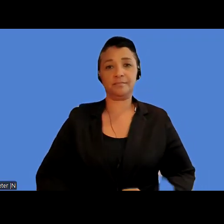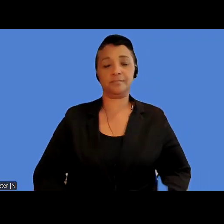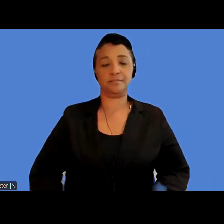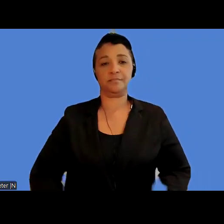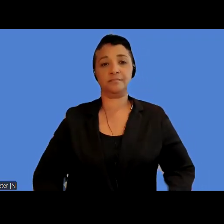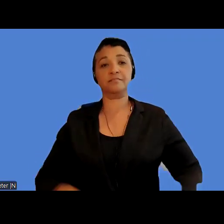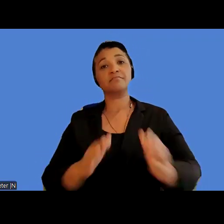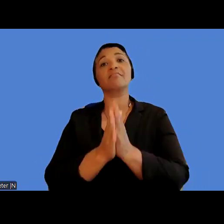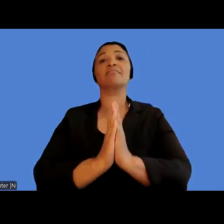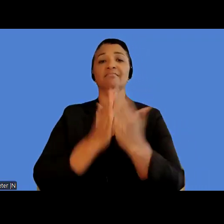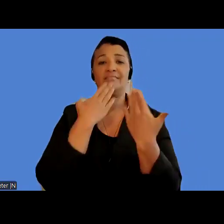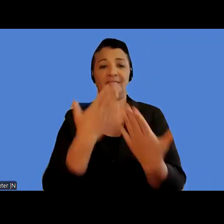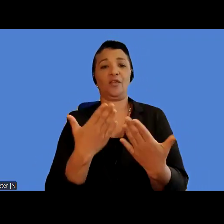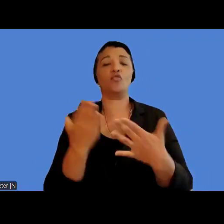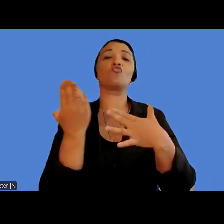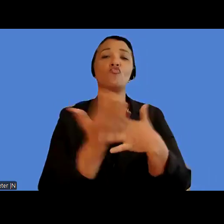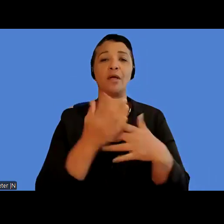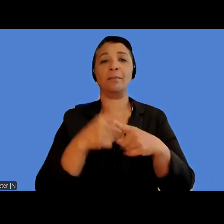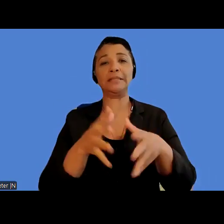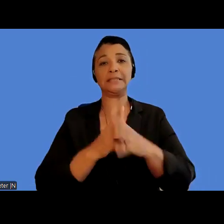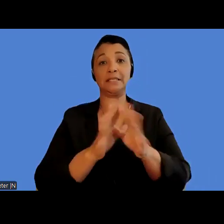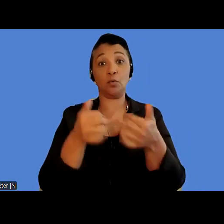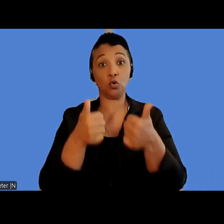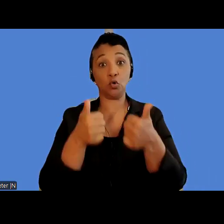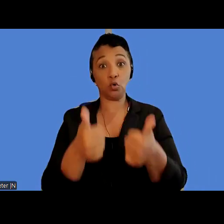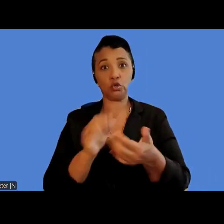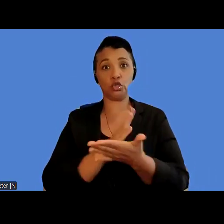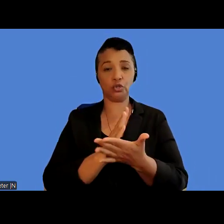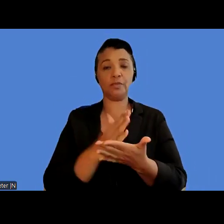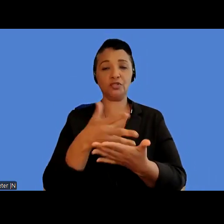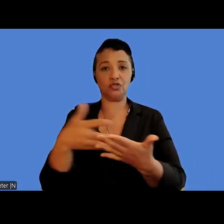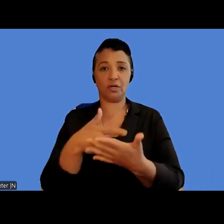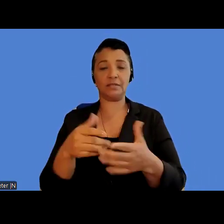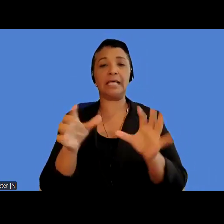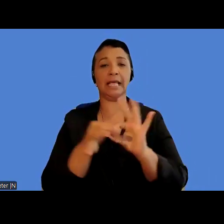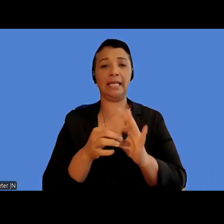set up properly the interpretation in Swahili.